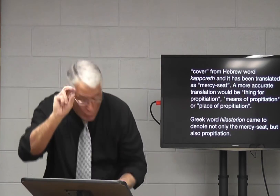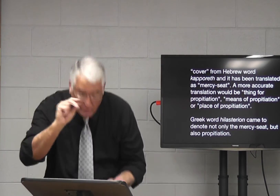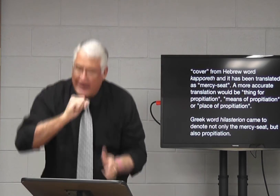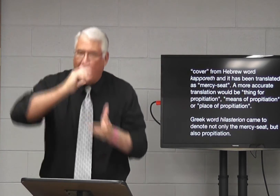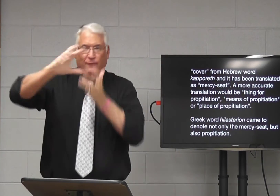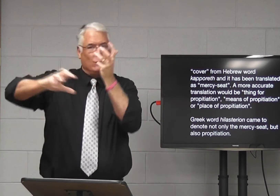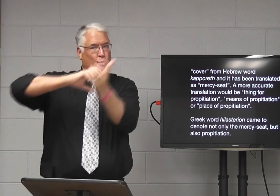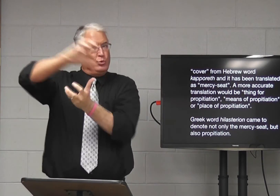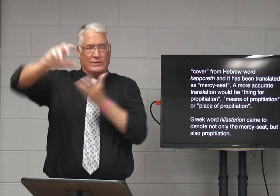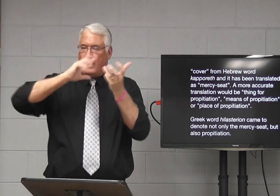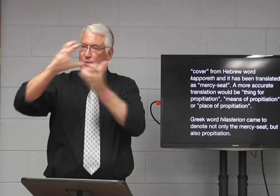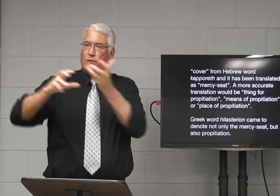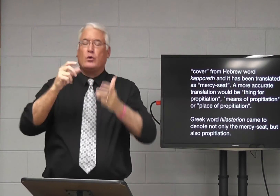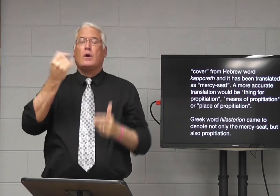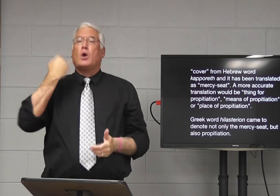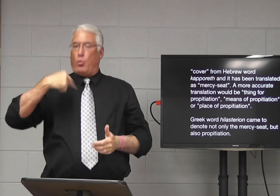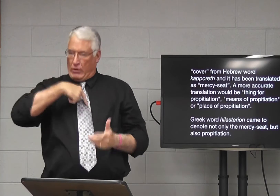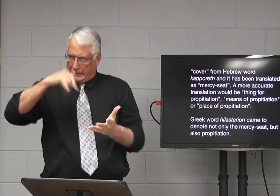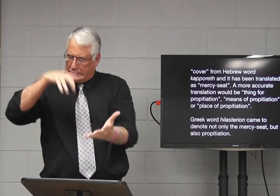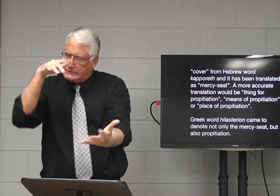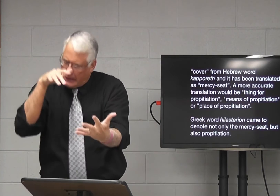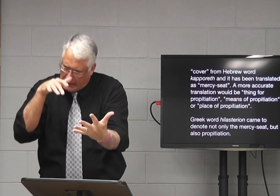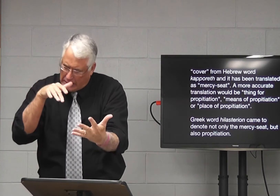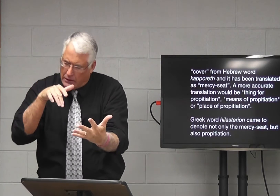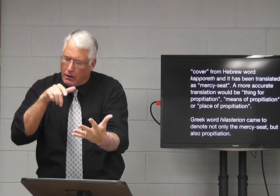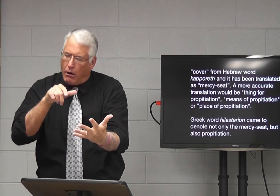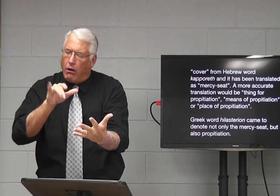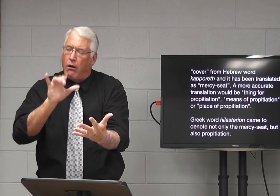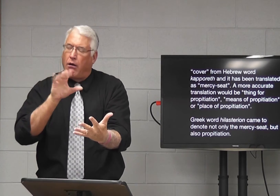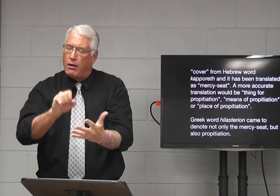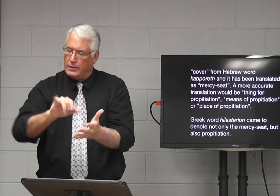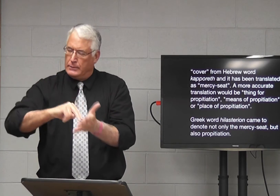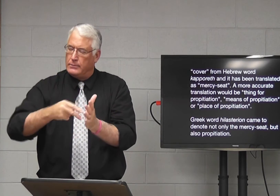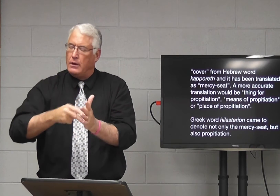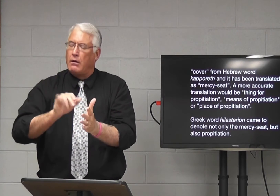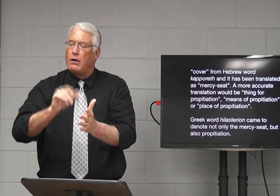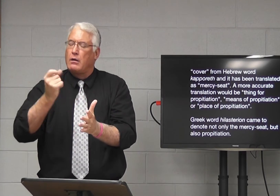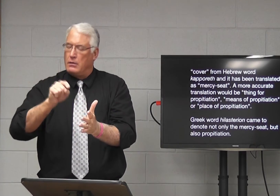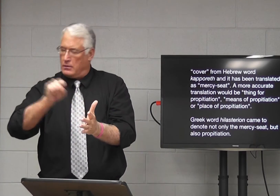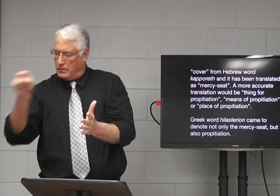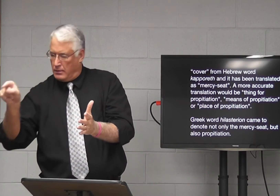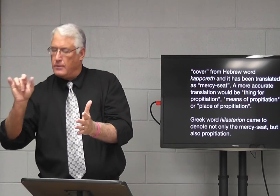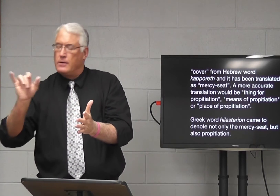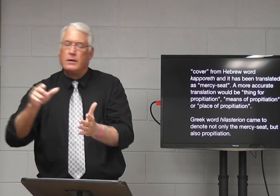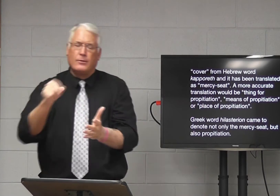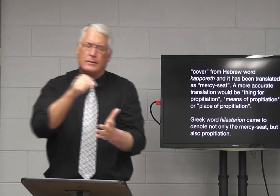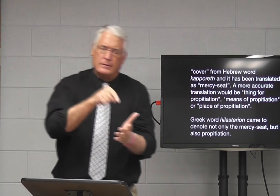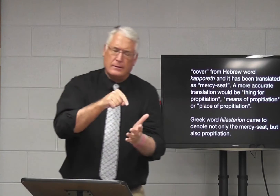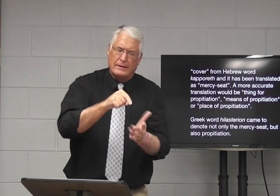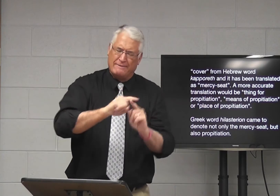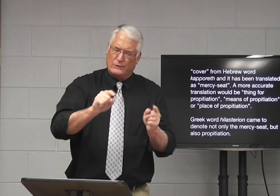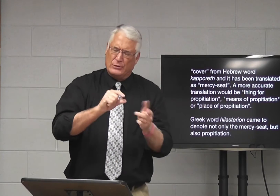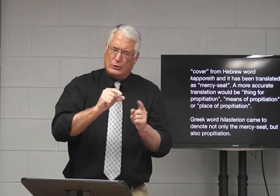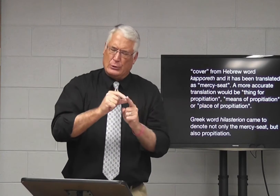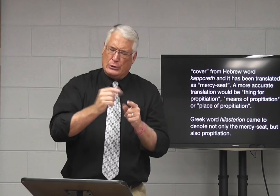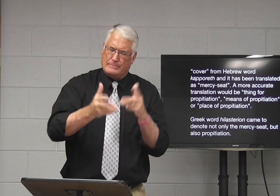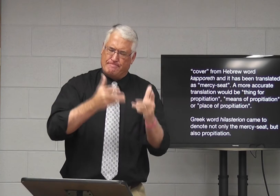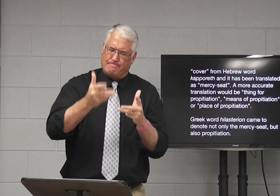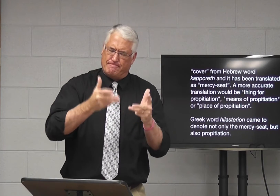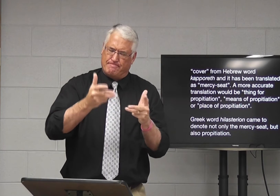No, it's not. It's confusion. We study the Bible and we catch the meaning and we have to reference back. It